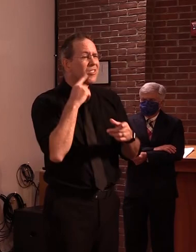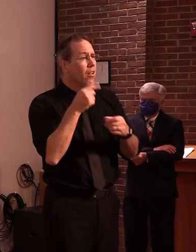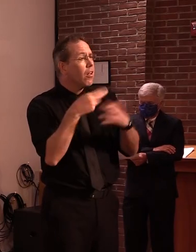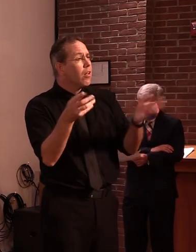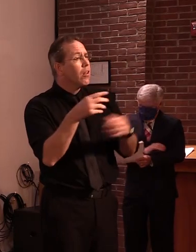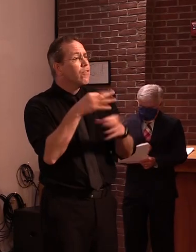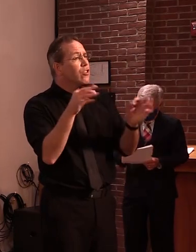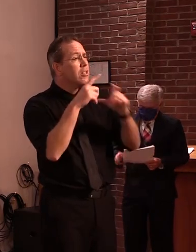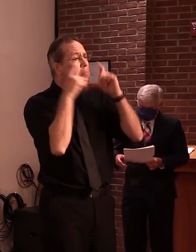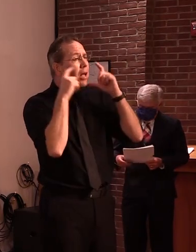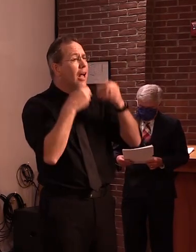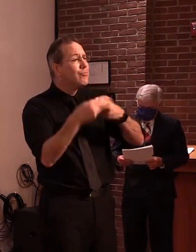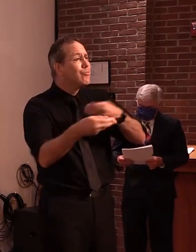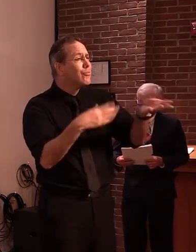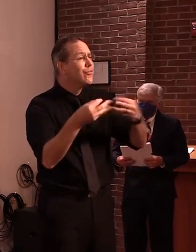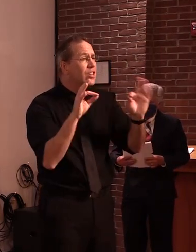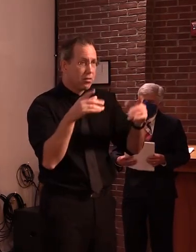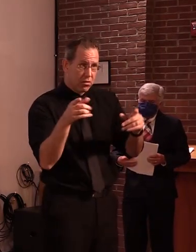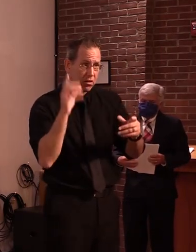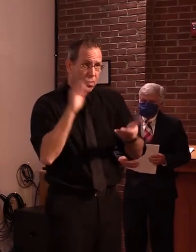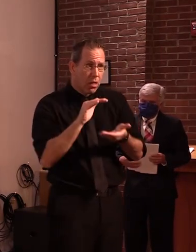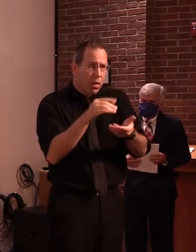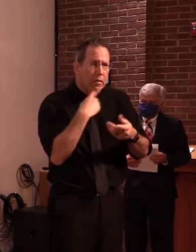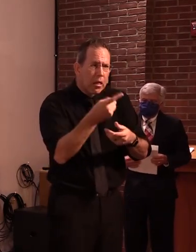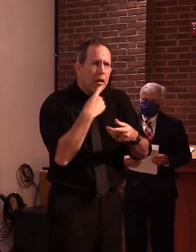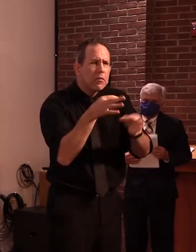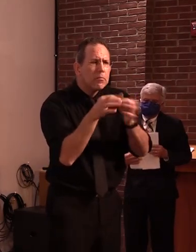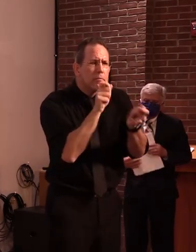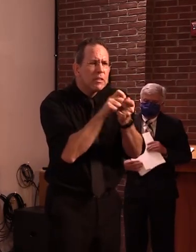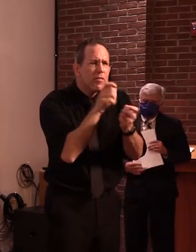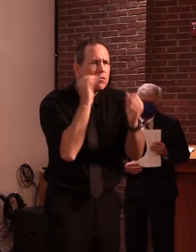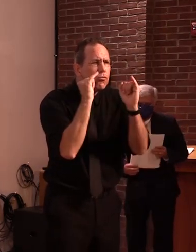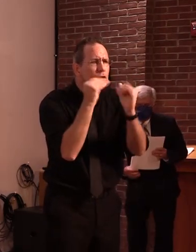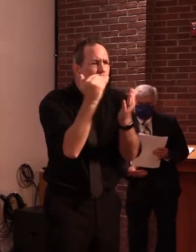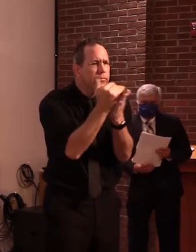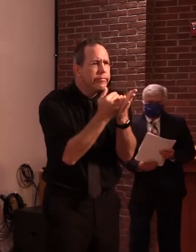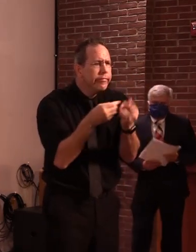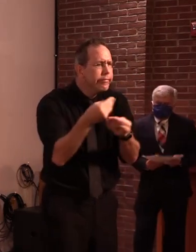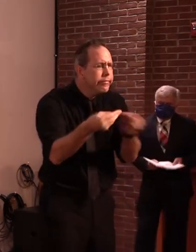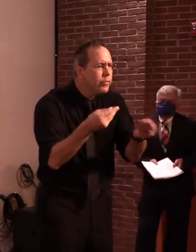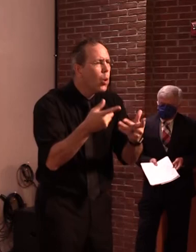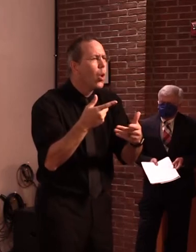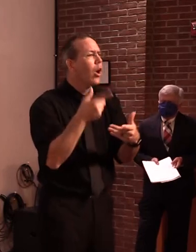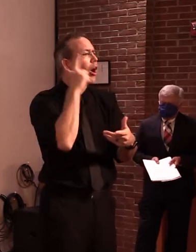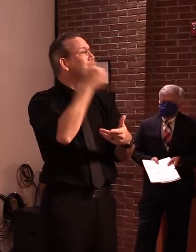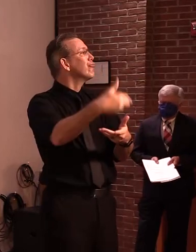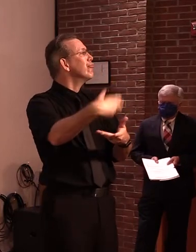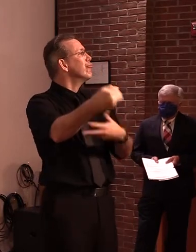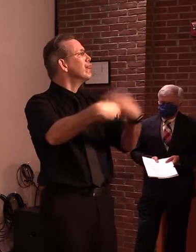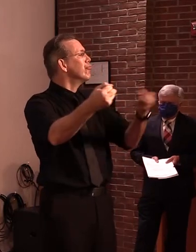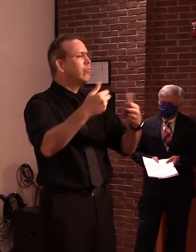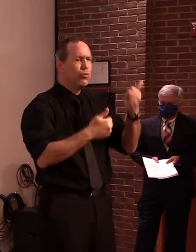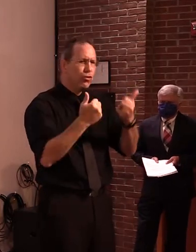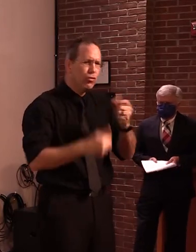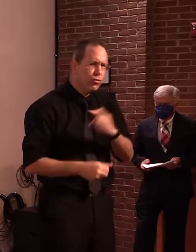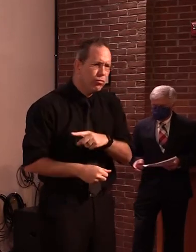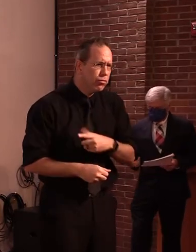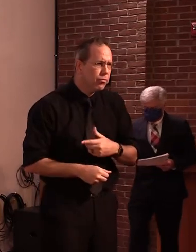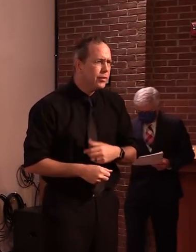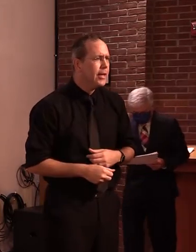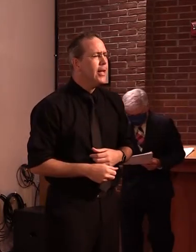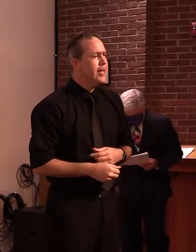in place. The SEOC, the State Emergency Operations Center, is taking this on. But Secretary